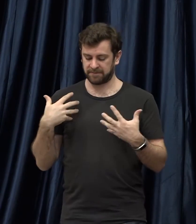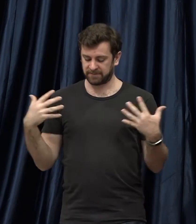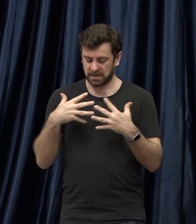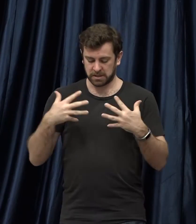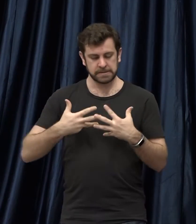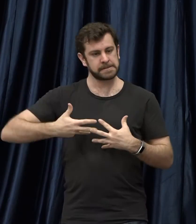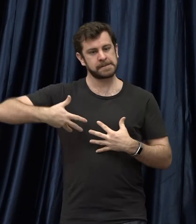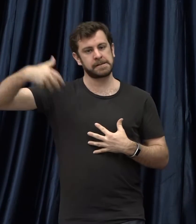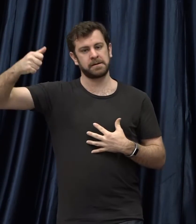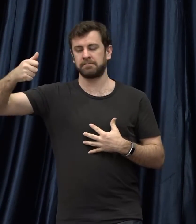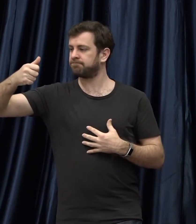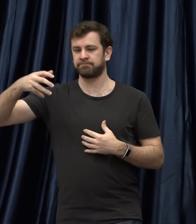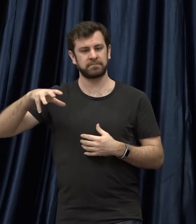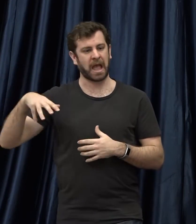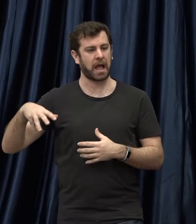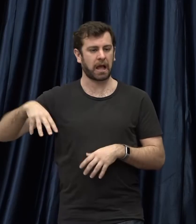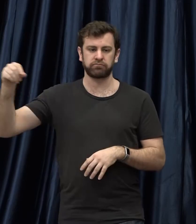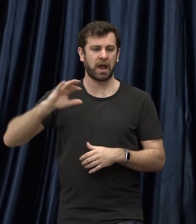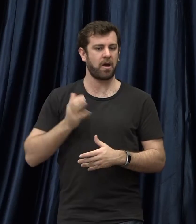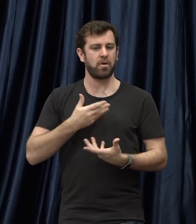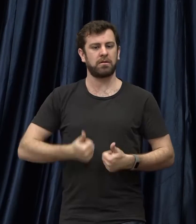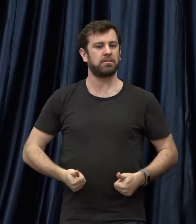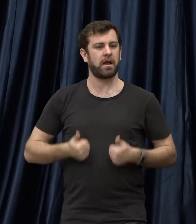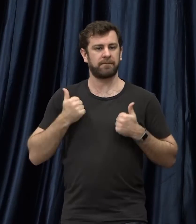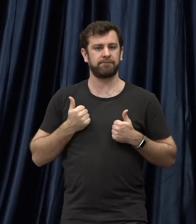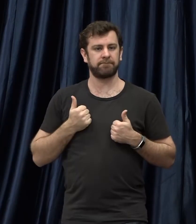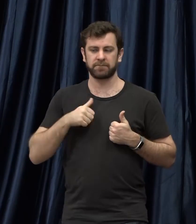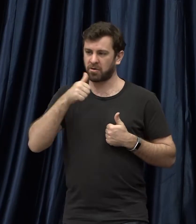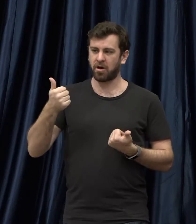lives, to try best that not to be